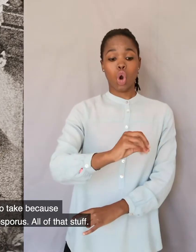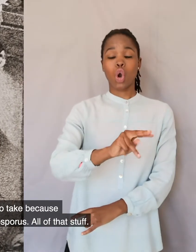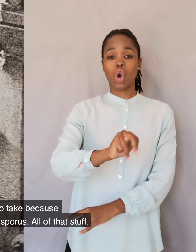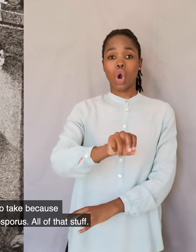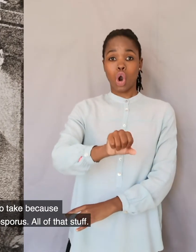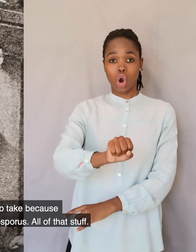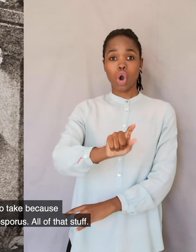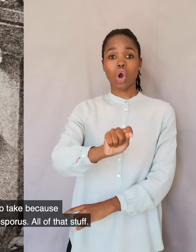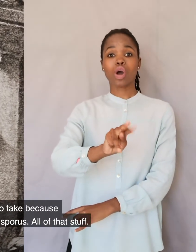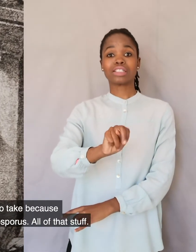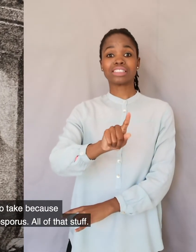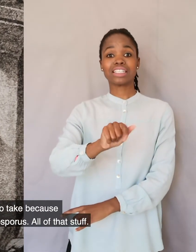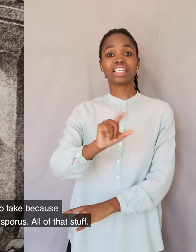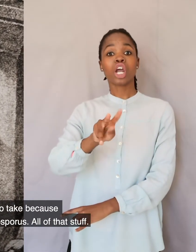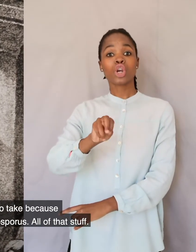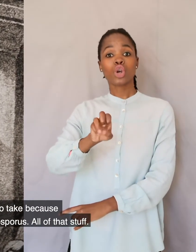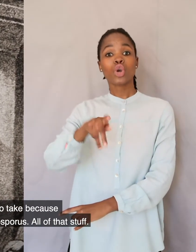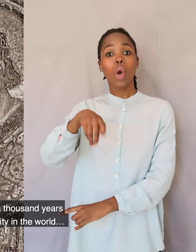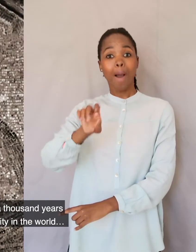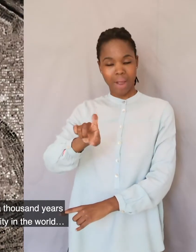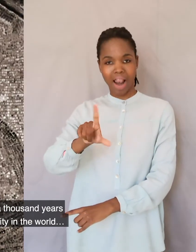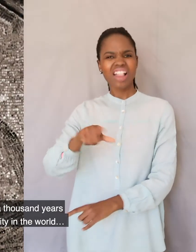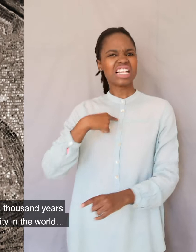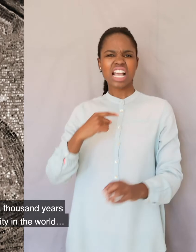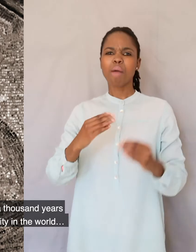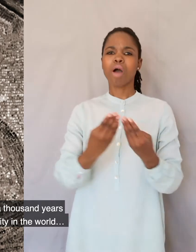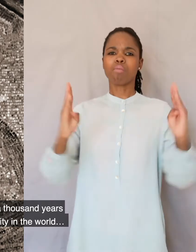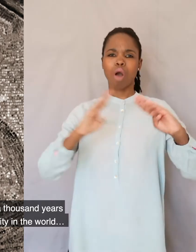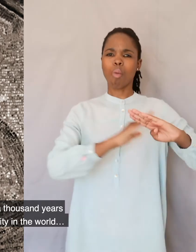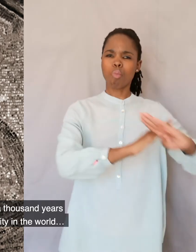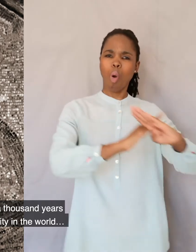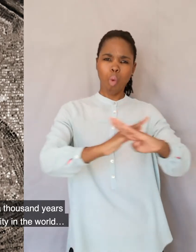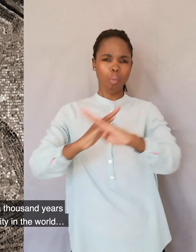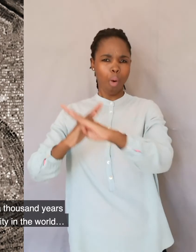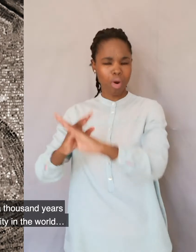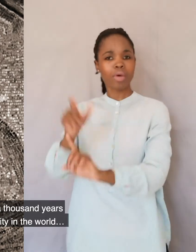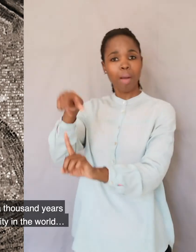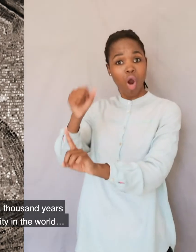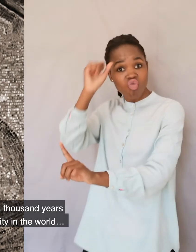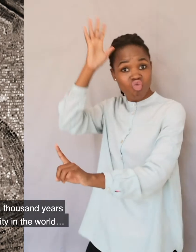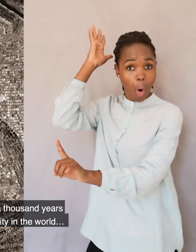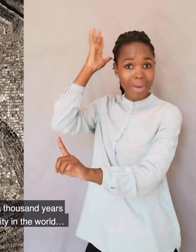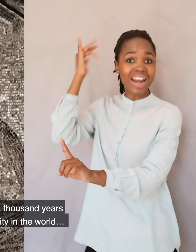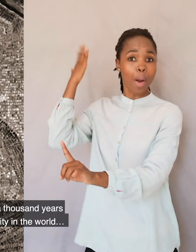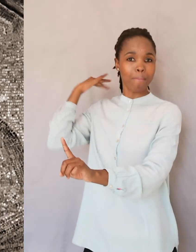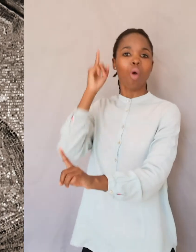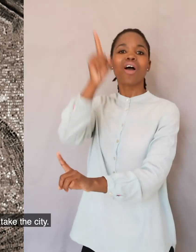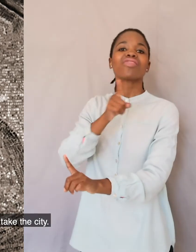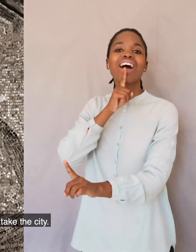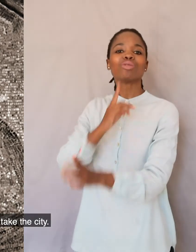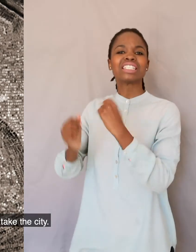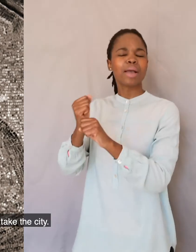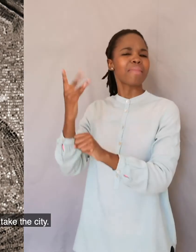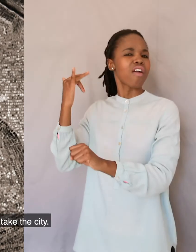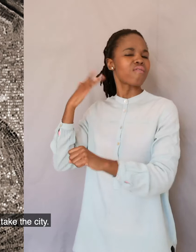to take because it was well fortified. It was on the Bosphorus, all of that stuff. Yeah. Constantine the Great, 1,000 years before, built the greatest city in the world.